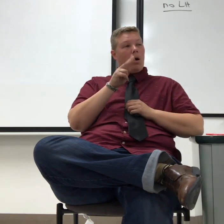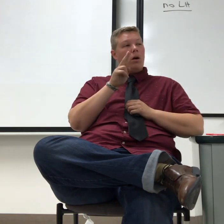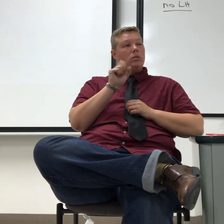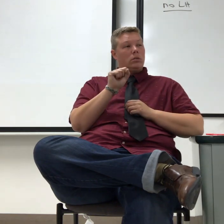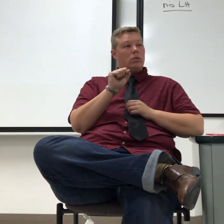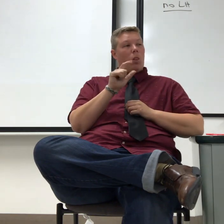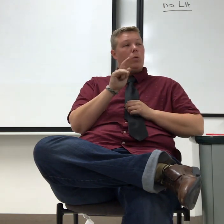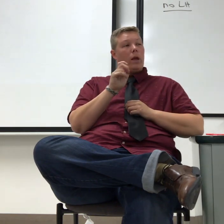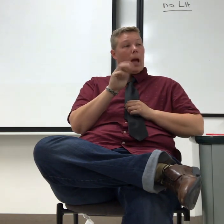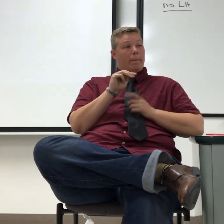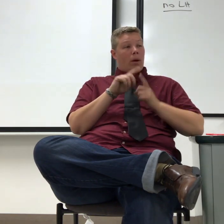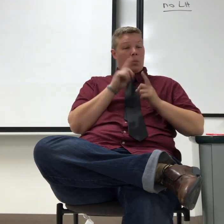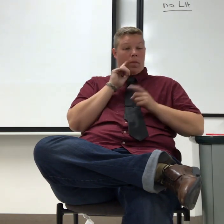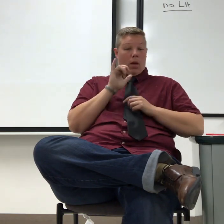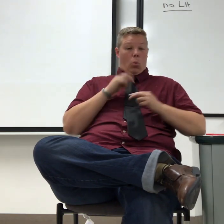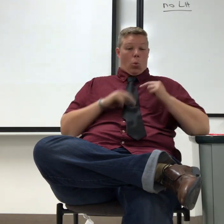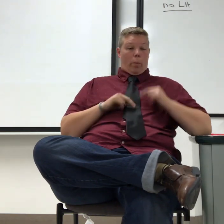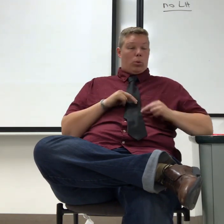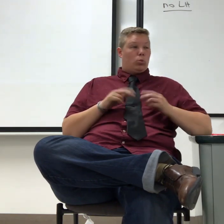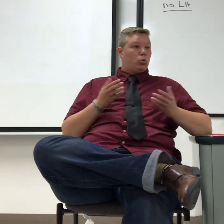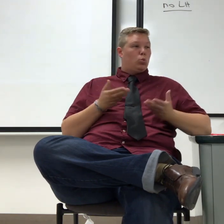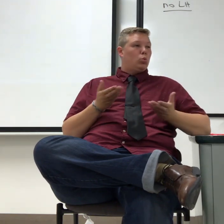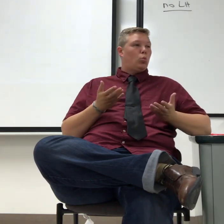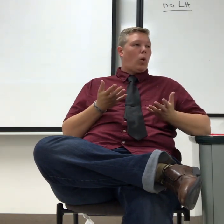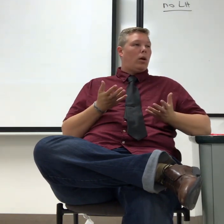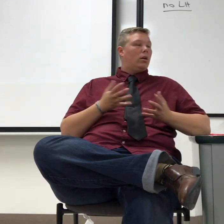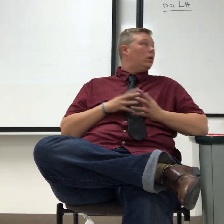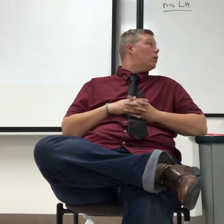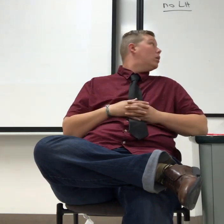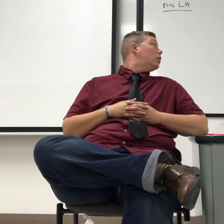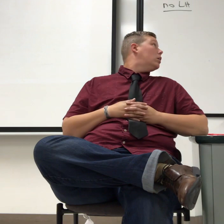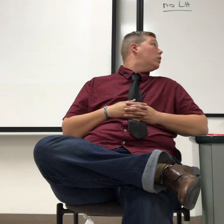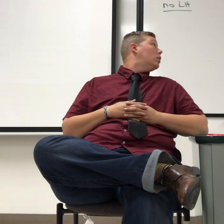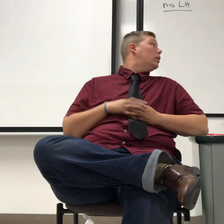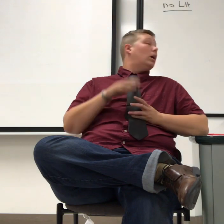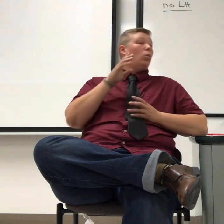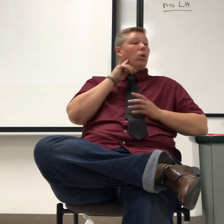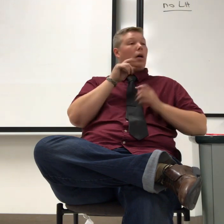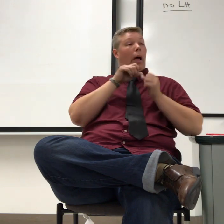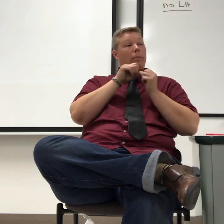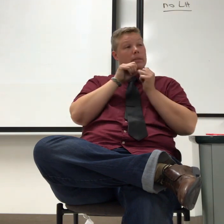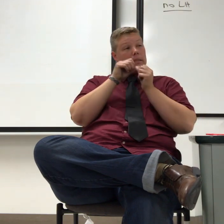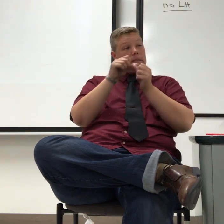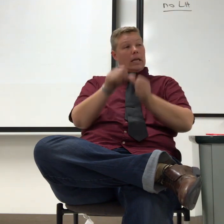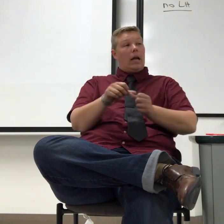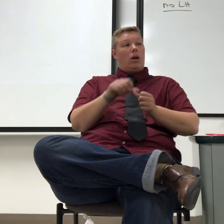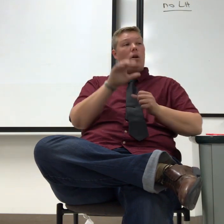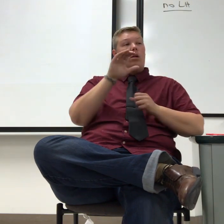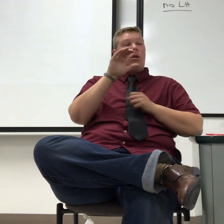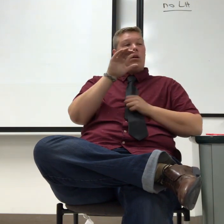does this hormone do? It's a chorionic gonadotropin. It'll help sustain corpus luteum.